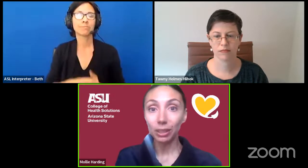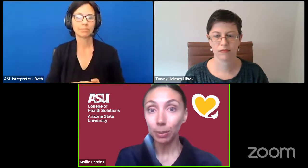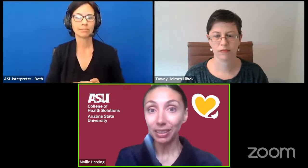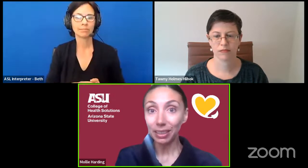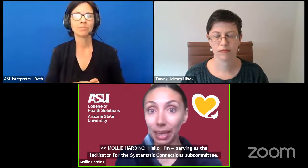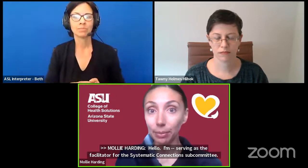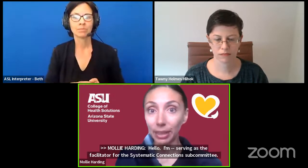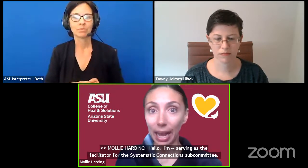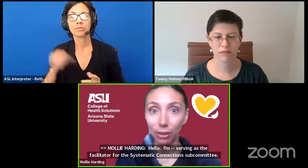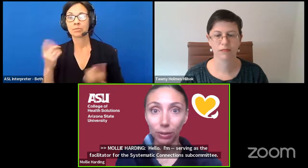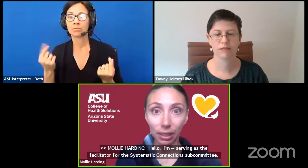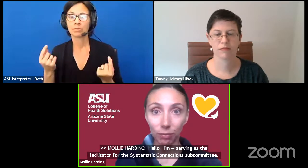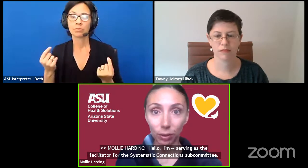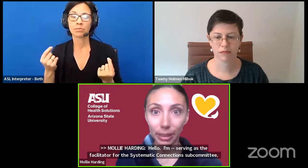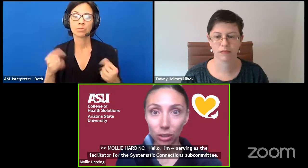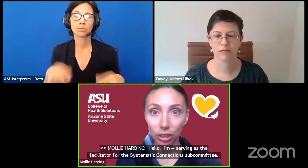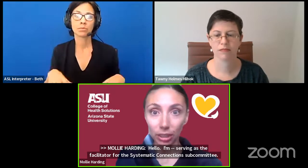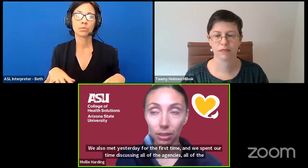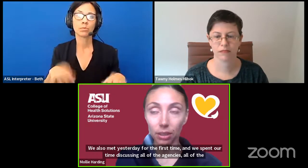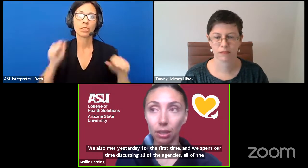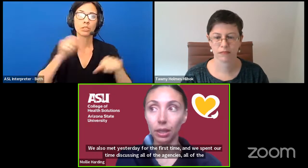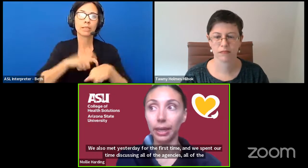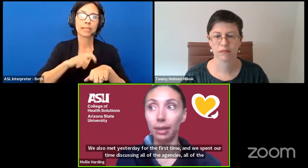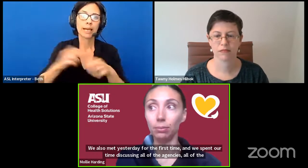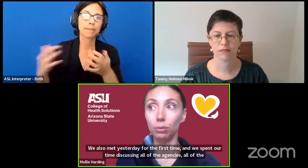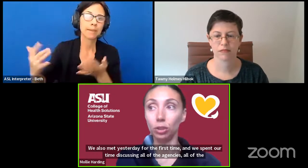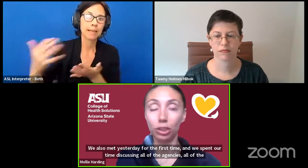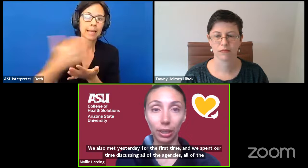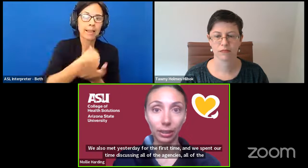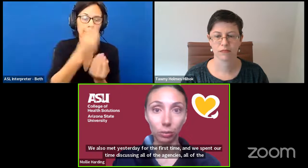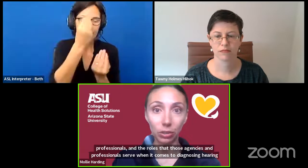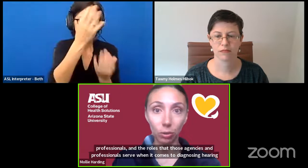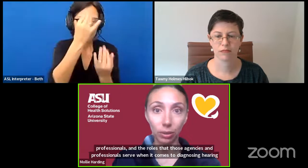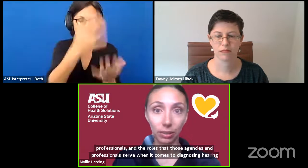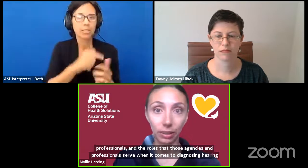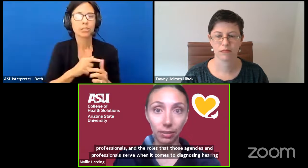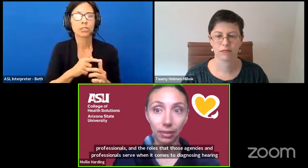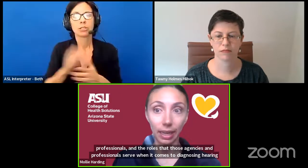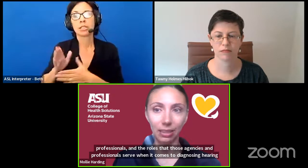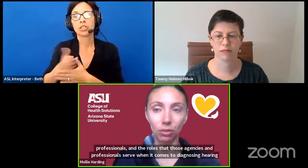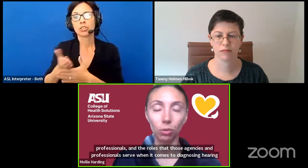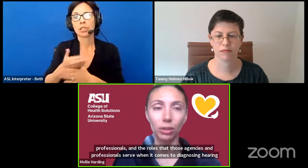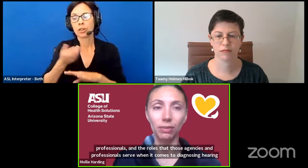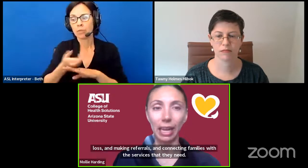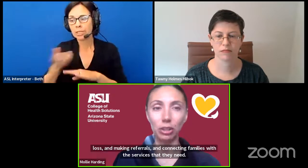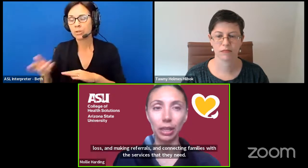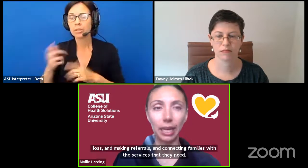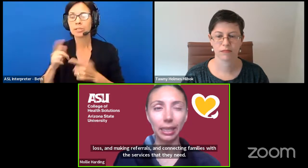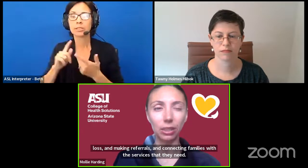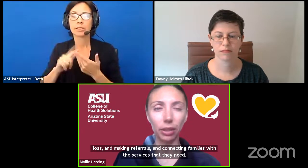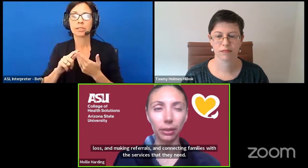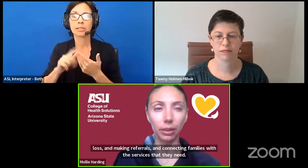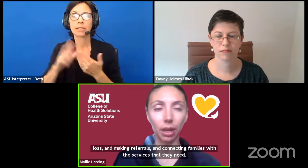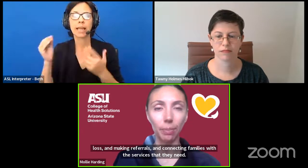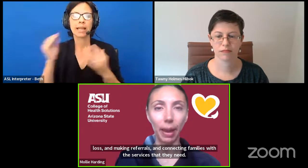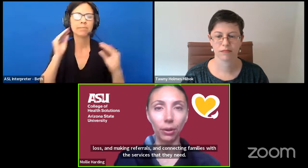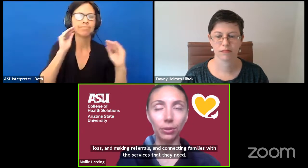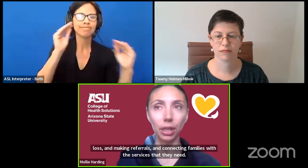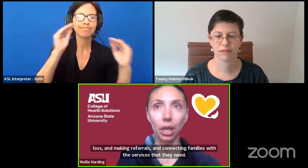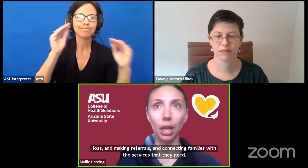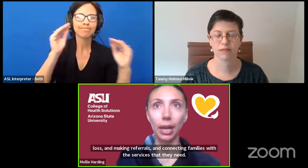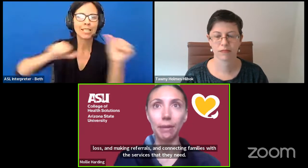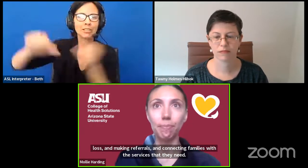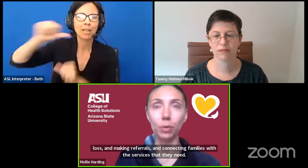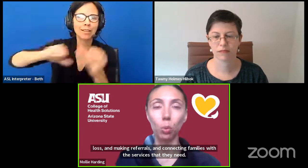So really, we spent the time gathering information, sharing resources, and sort of educating each other